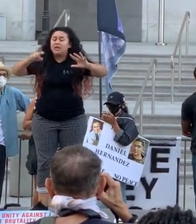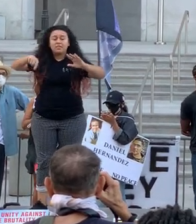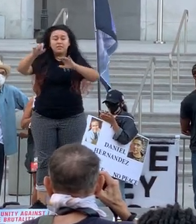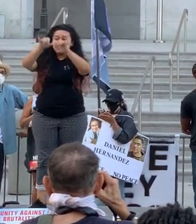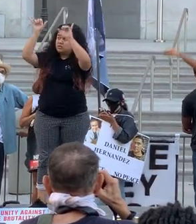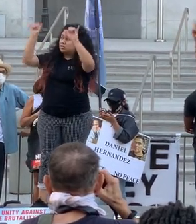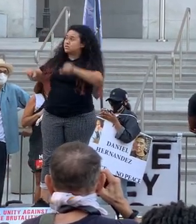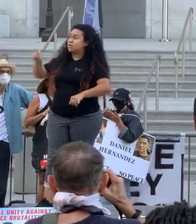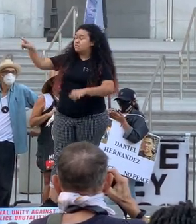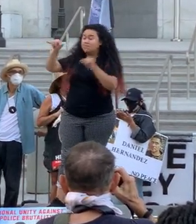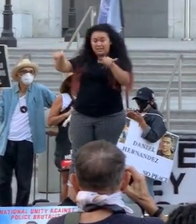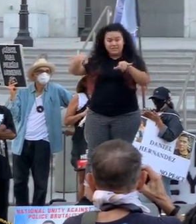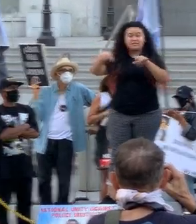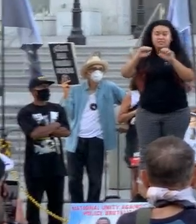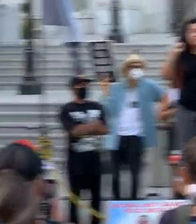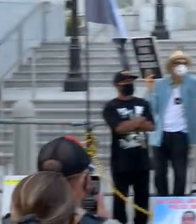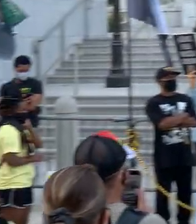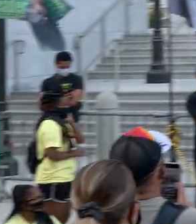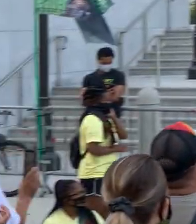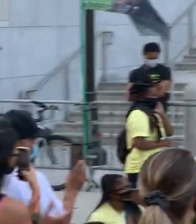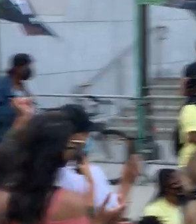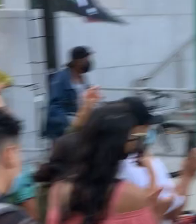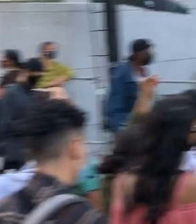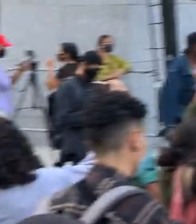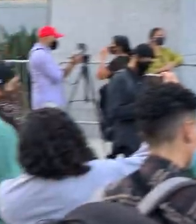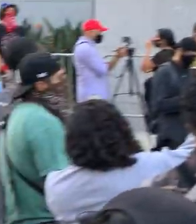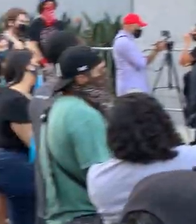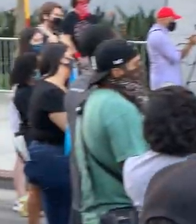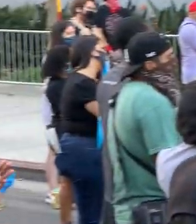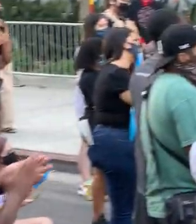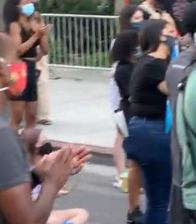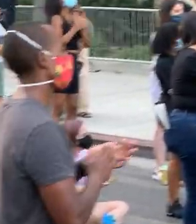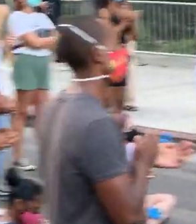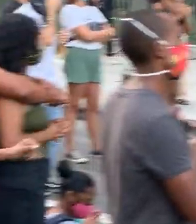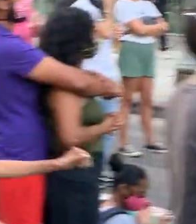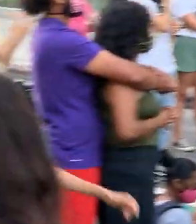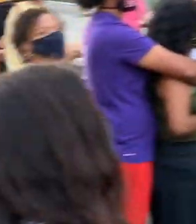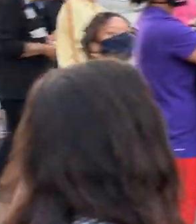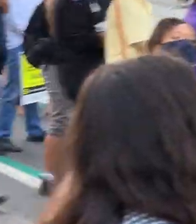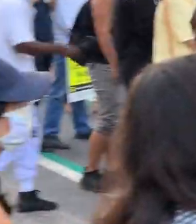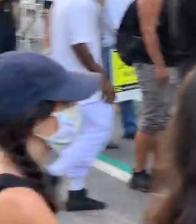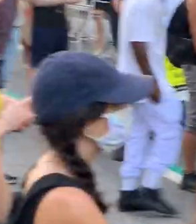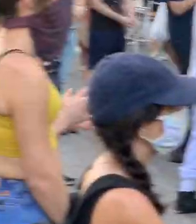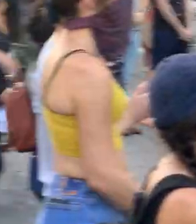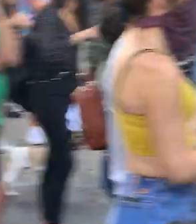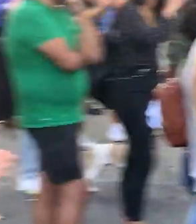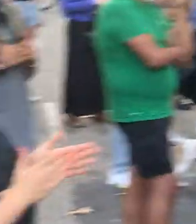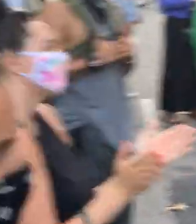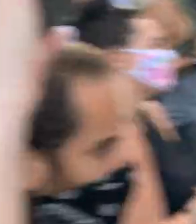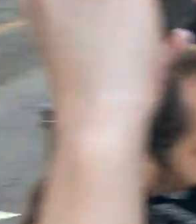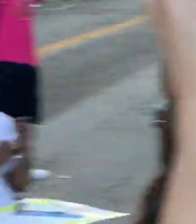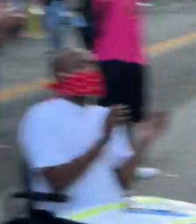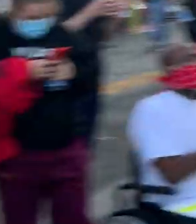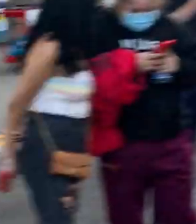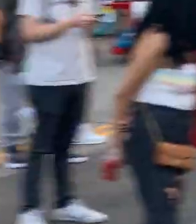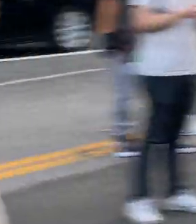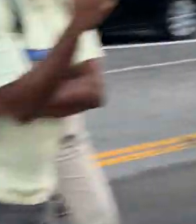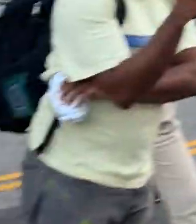system, in this society, we are all criminal, and that our heroes who had courage were criminal too.